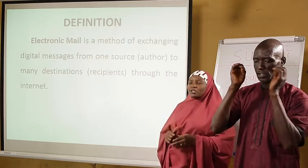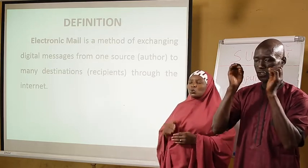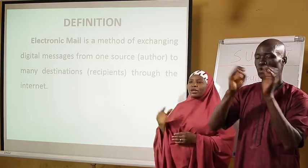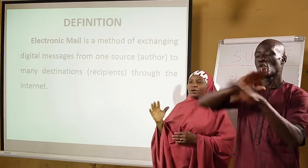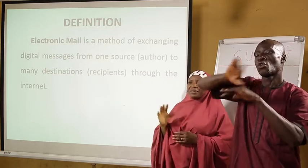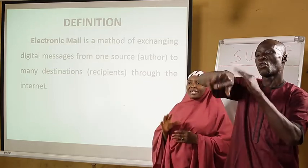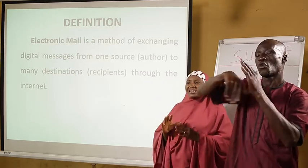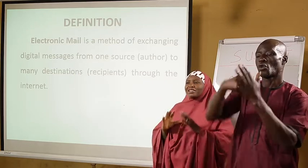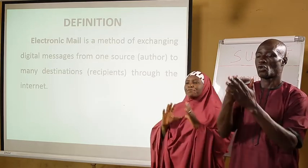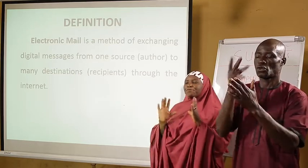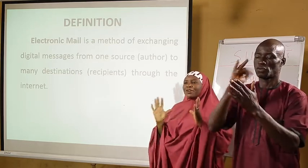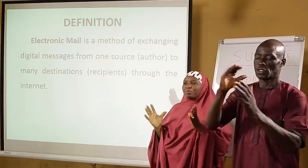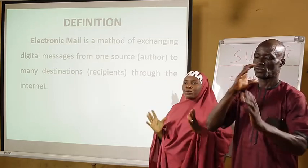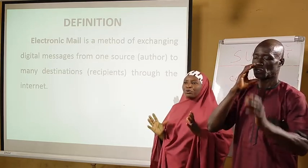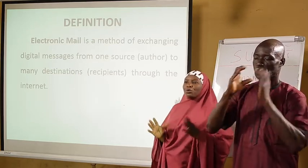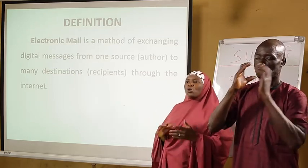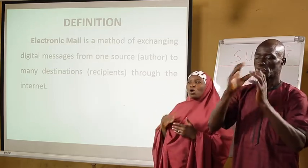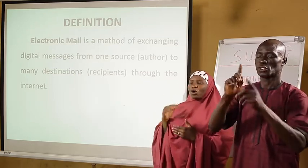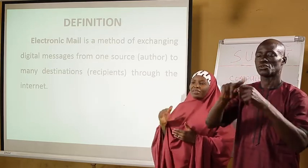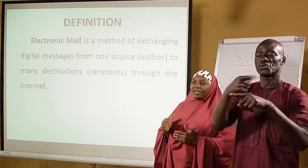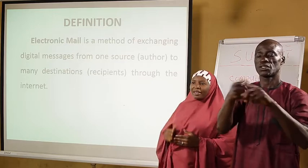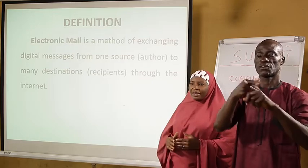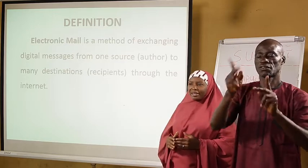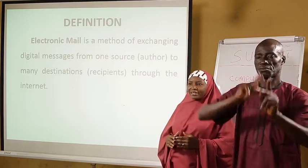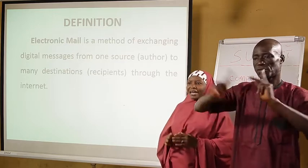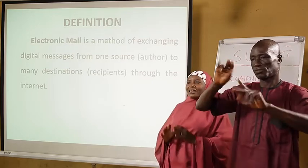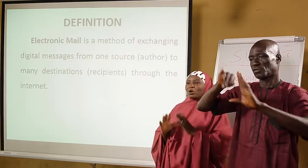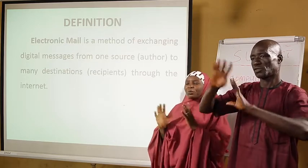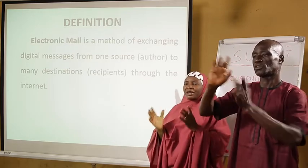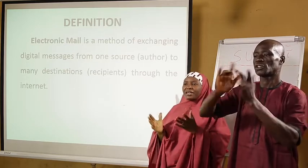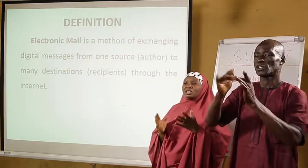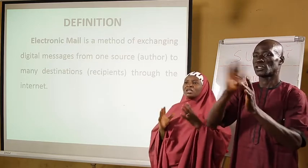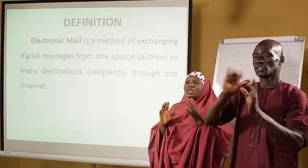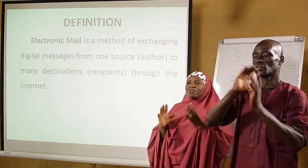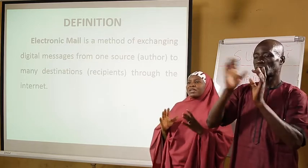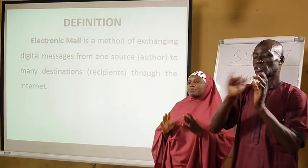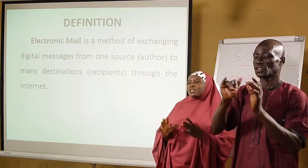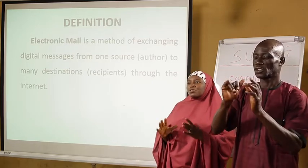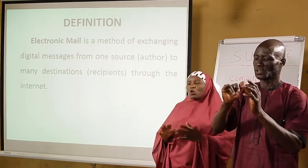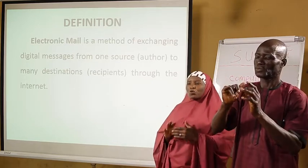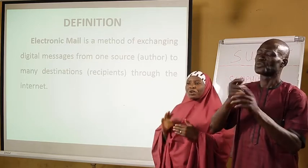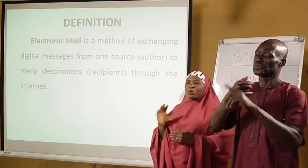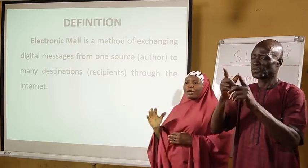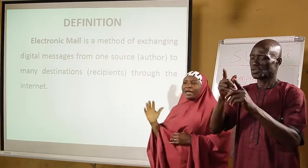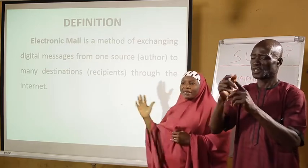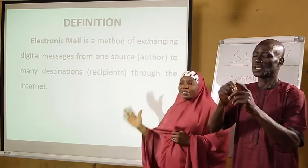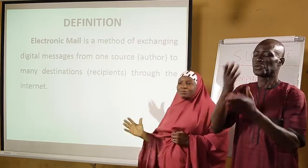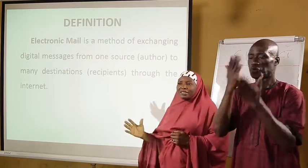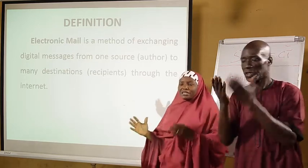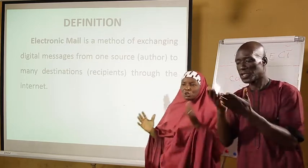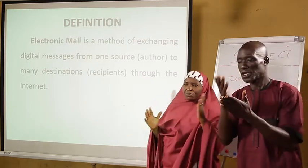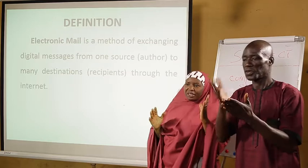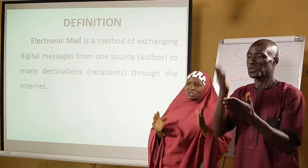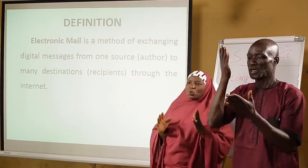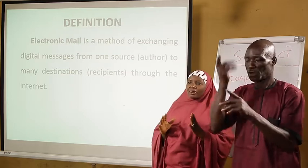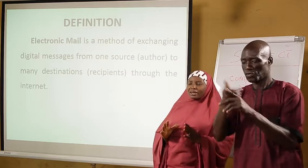All this, we communicate different people on the net, and they communicate irrespective of whether this person